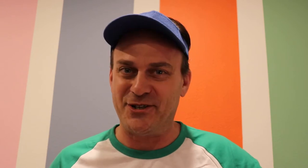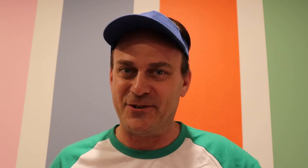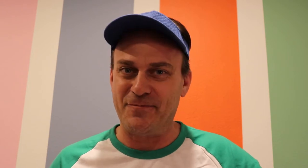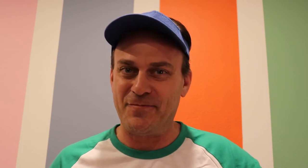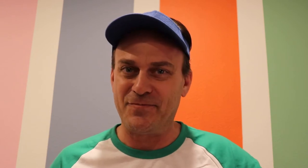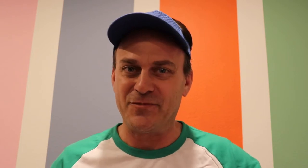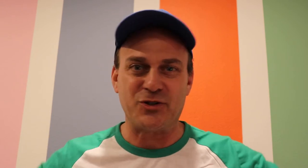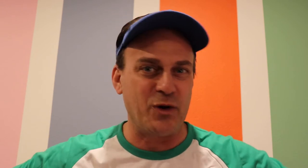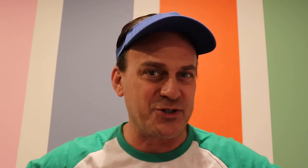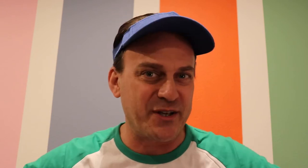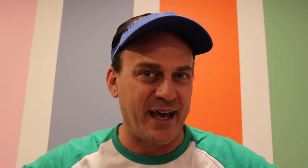do. So what's your guess?